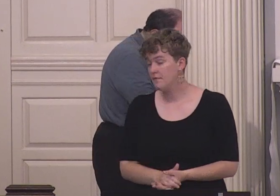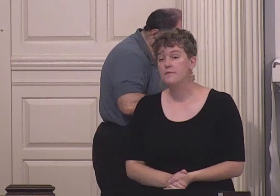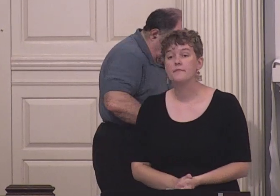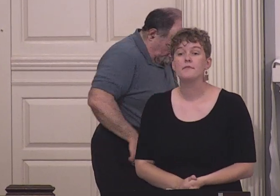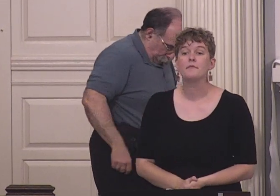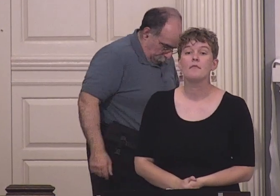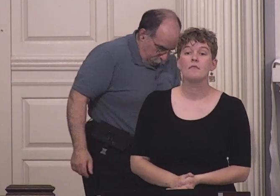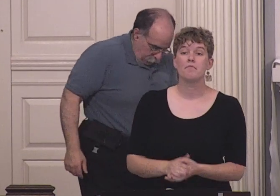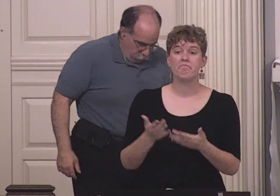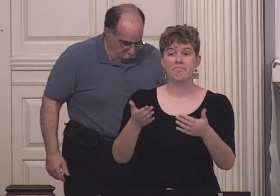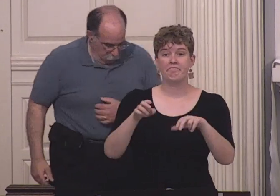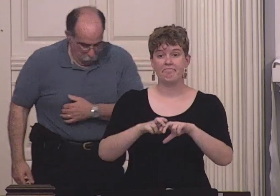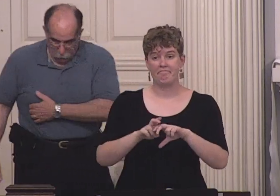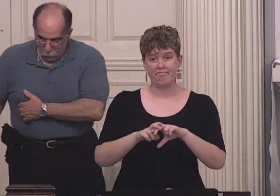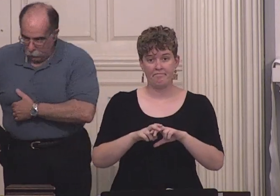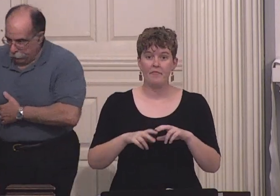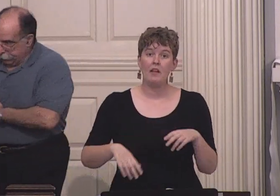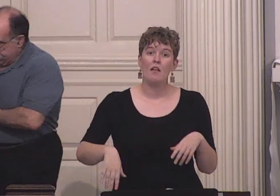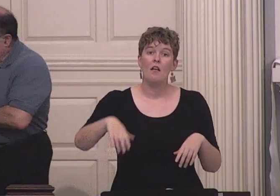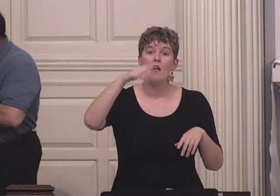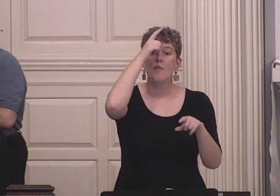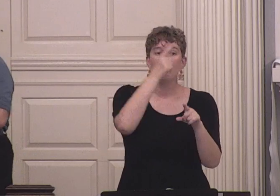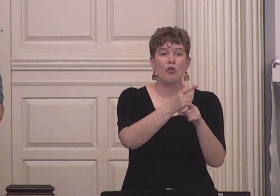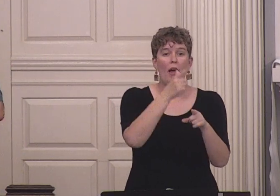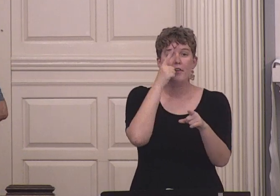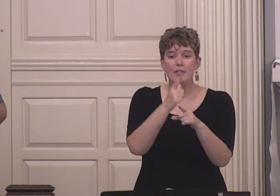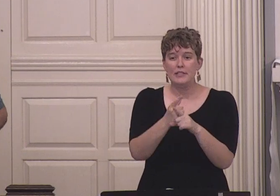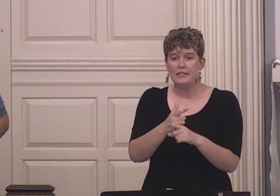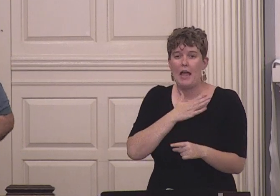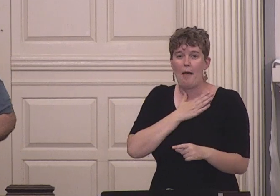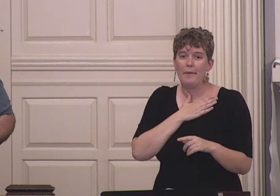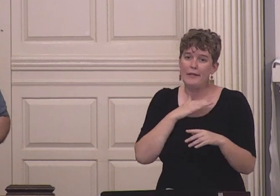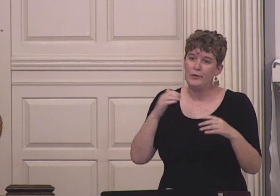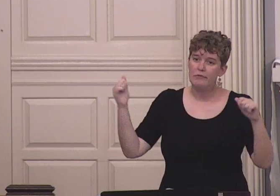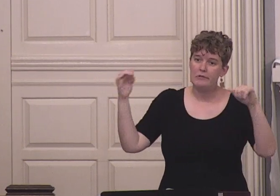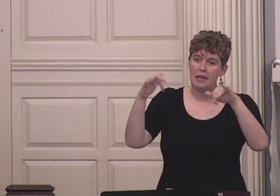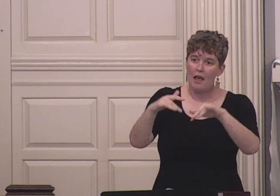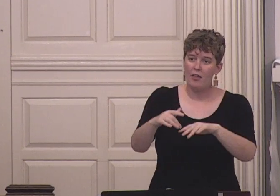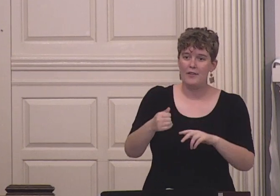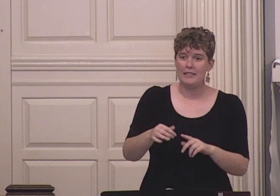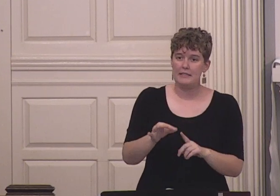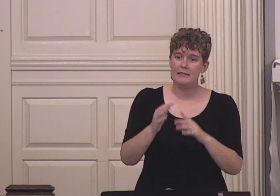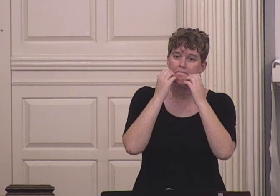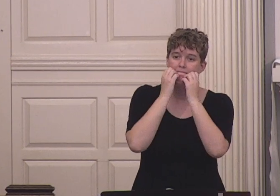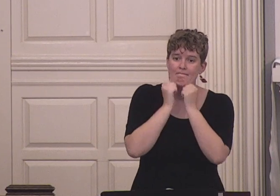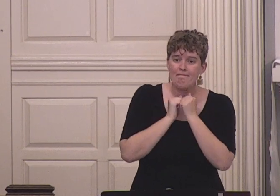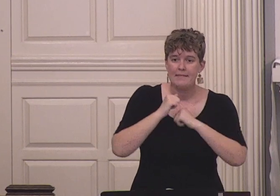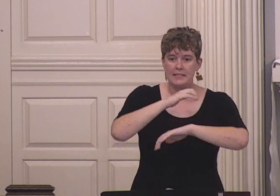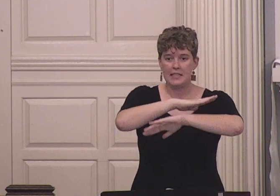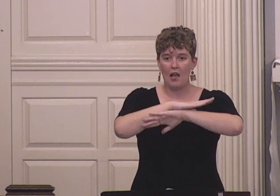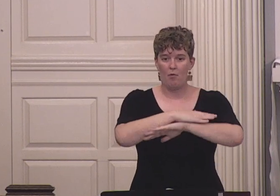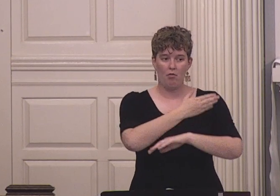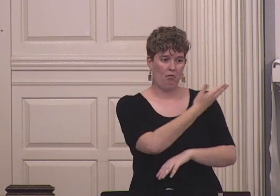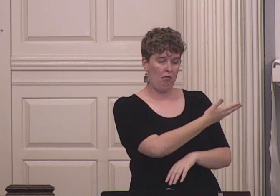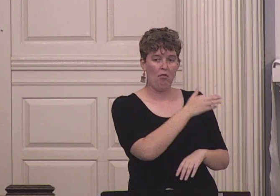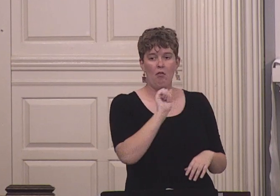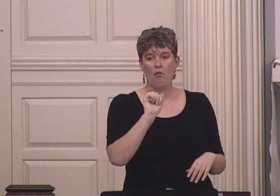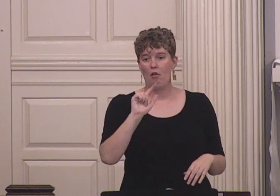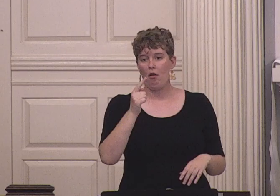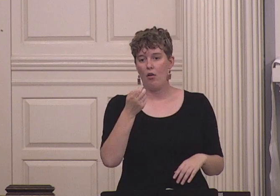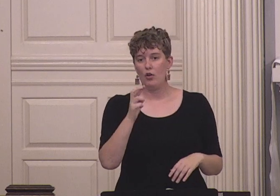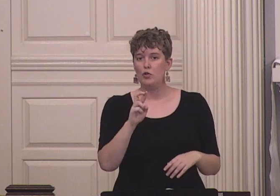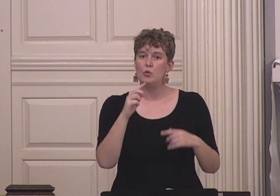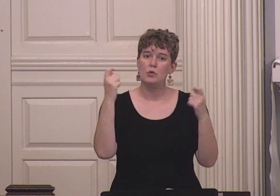Brothers and sisters, we are happy to be around this sacred table, the altar, to celebrate the 12th Sunday